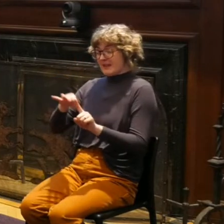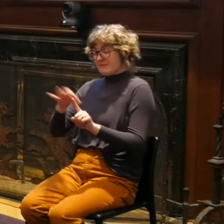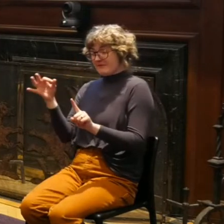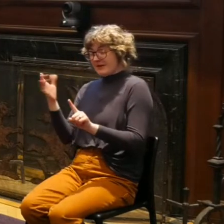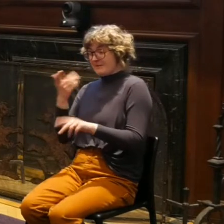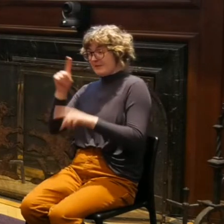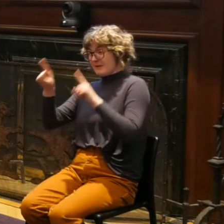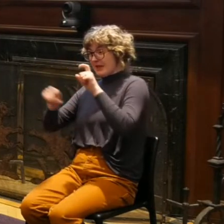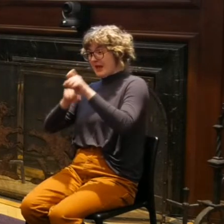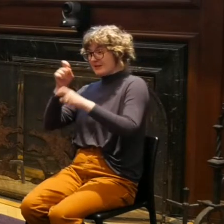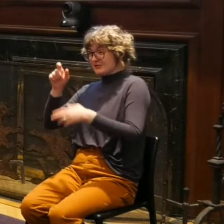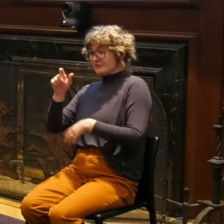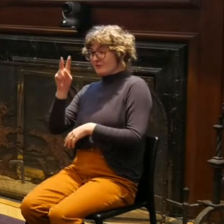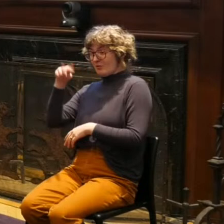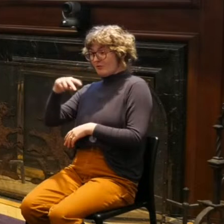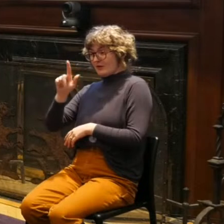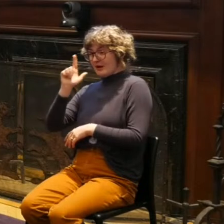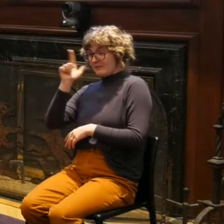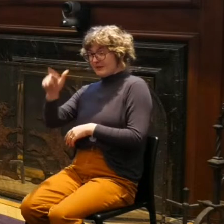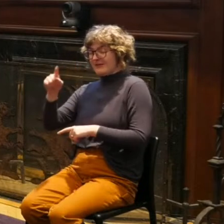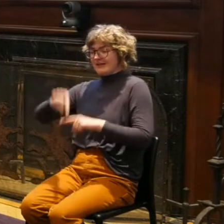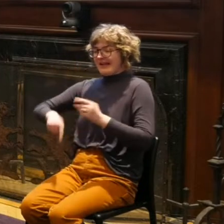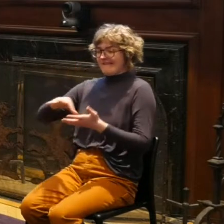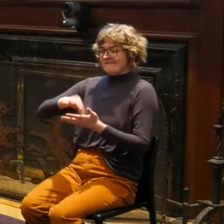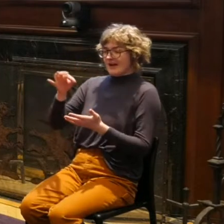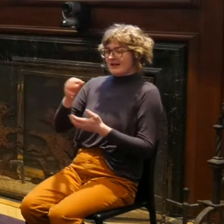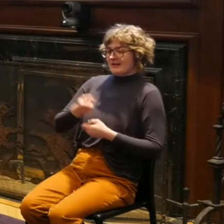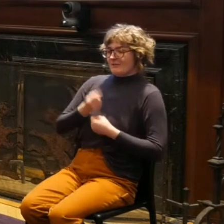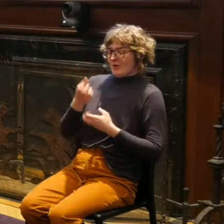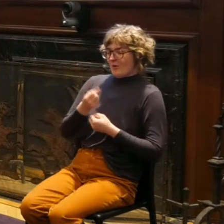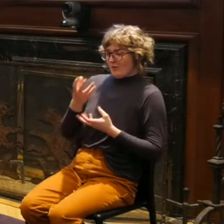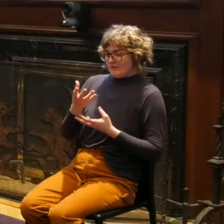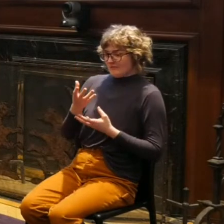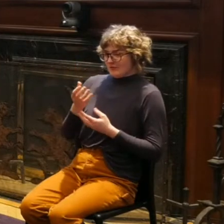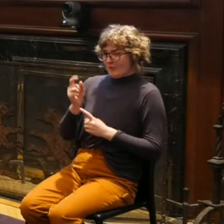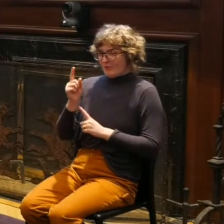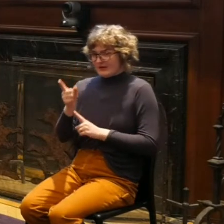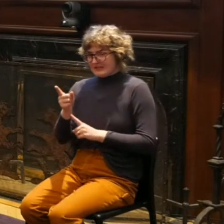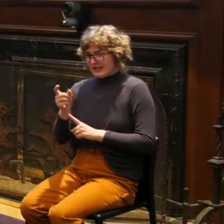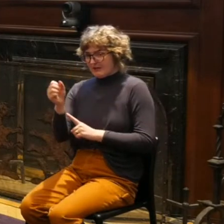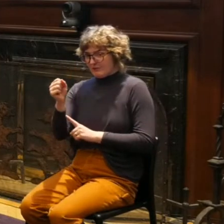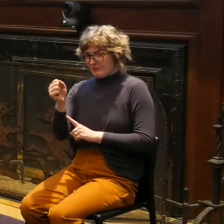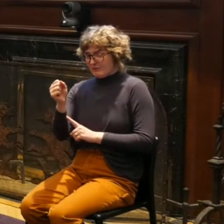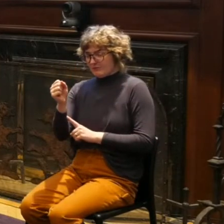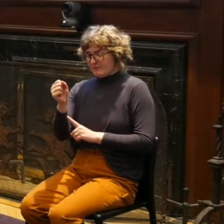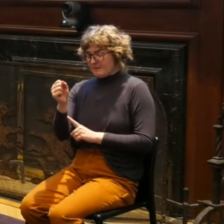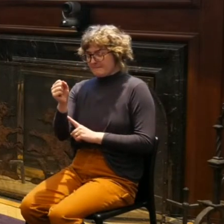ask you to go look it up then, since I can't find my poem. One second.